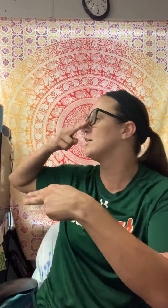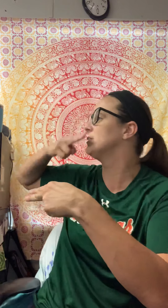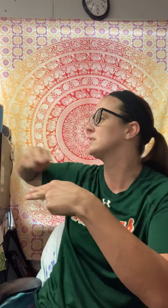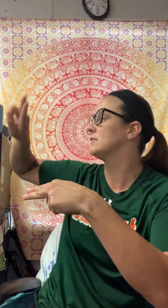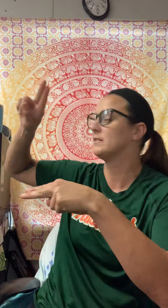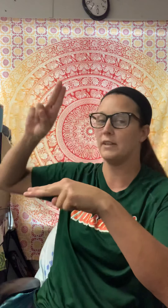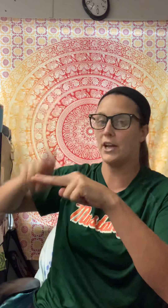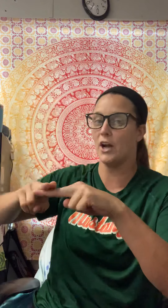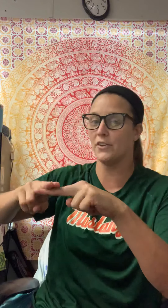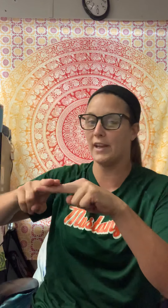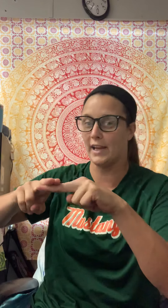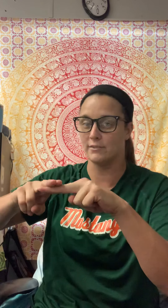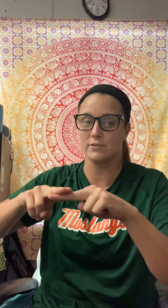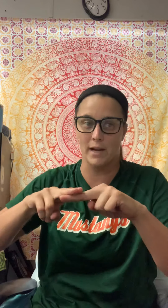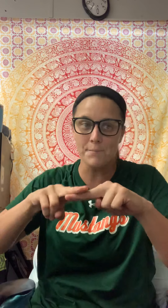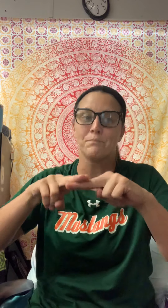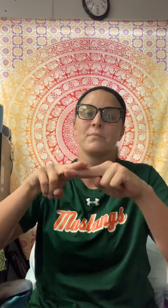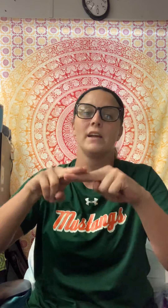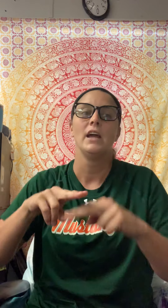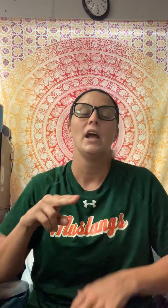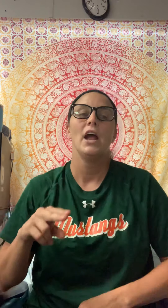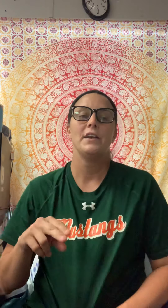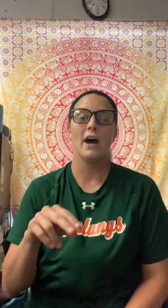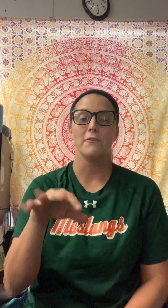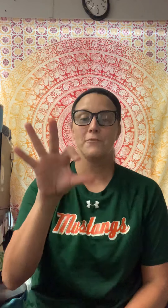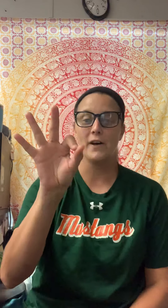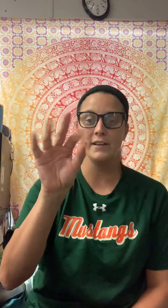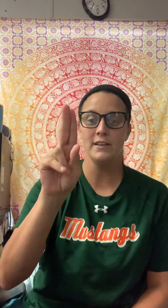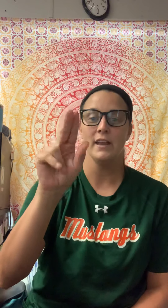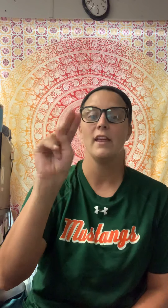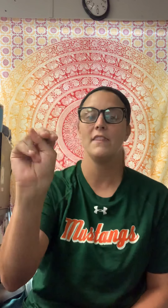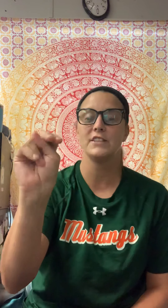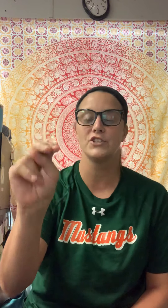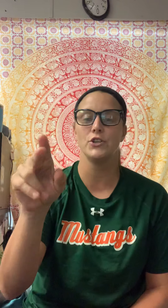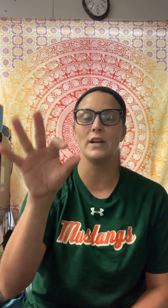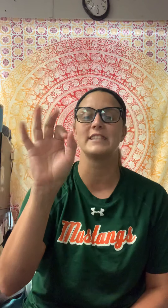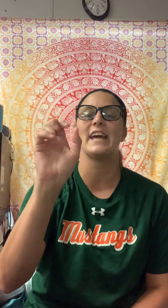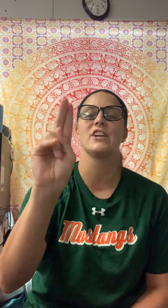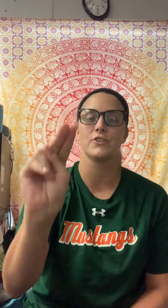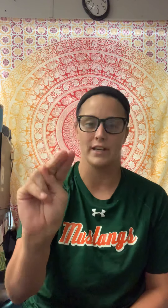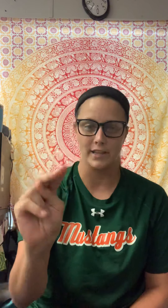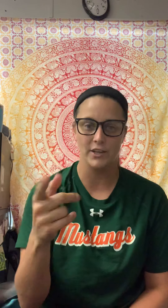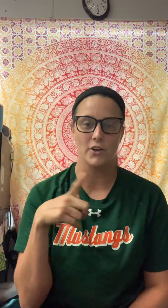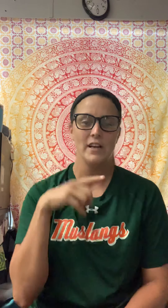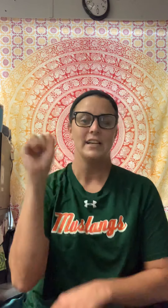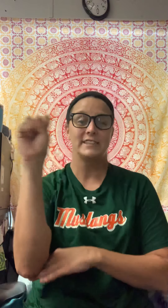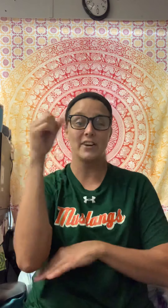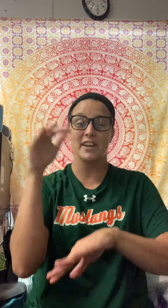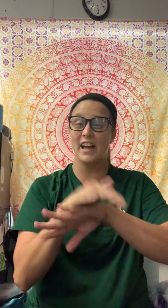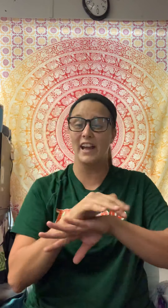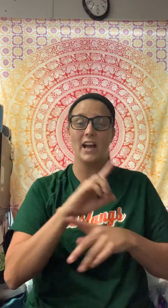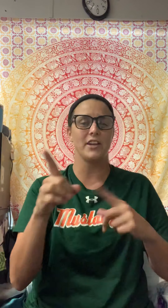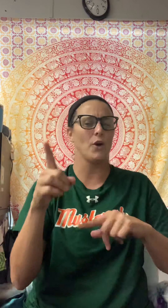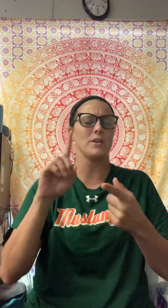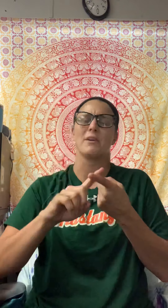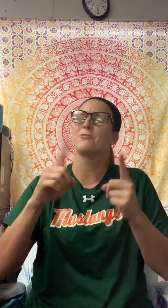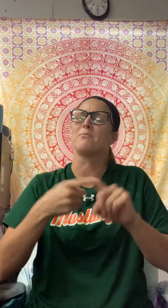nose and onto the hand, right? Now, fun, this is you exaggerating. You know, Saturday night, I went to my